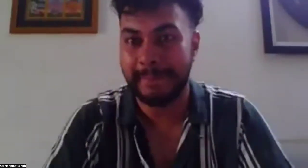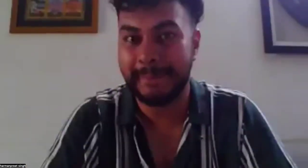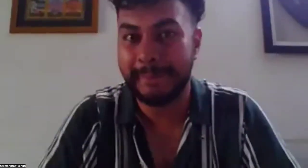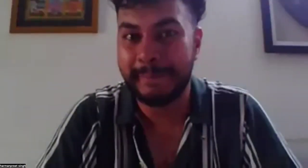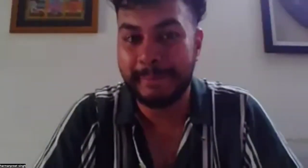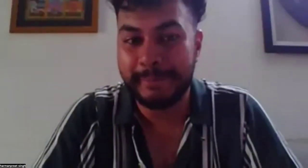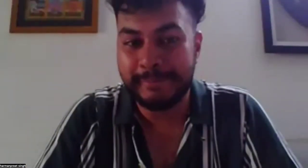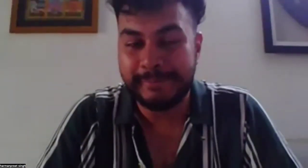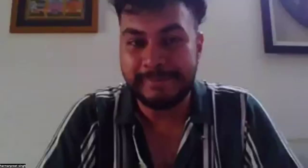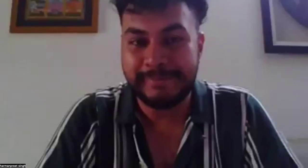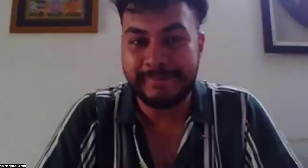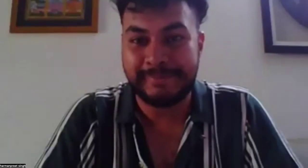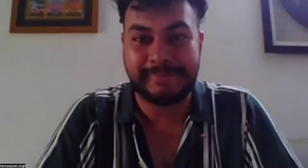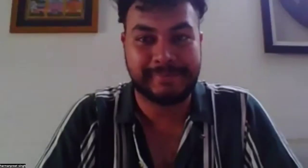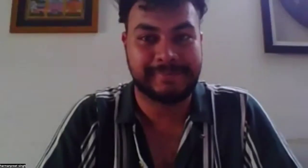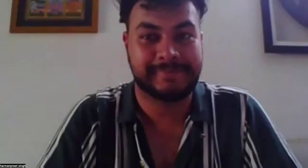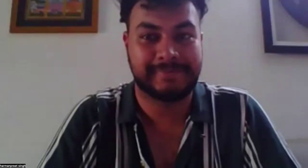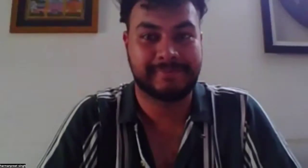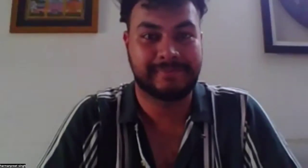Kaleema, welcome.